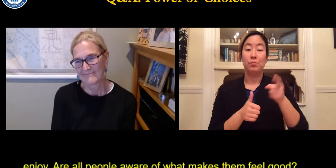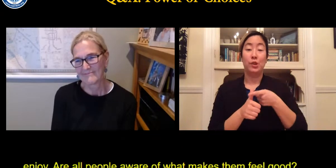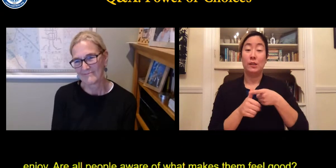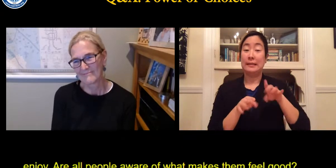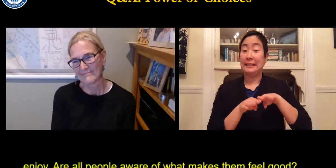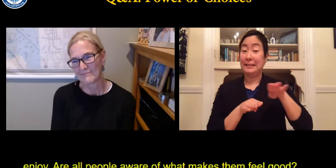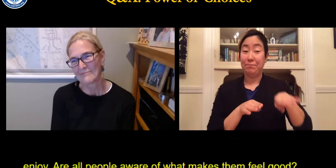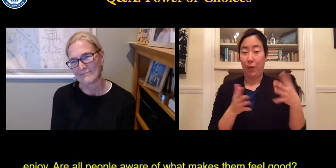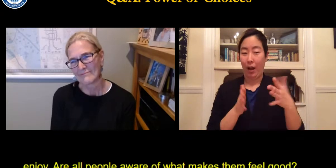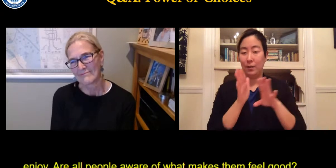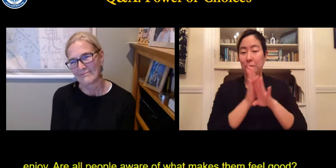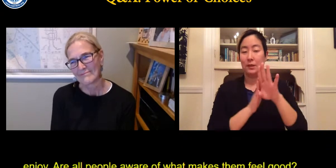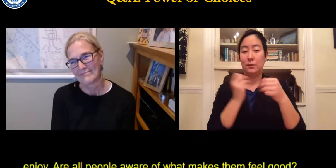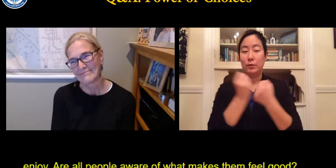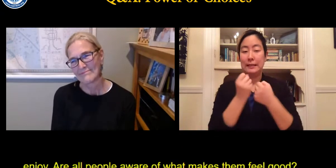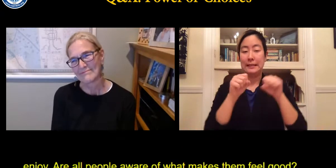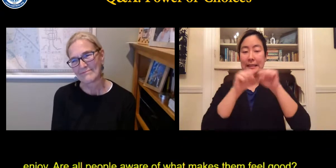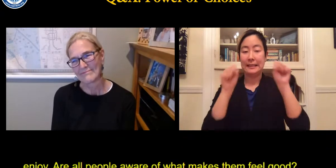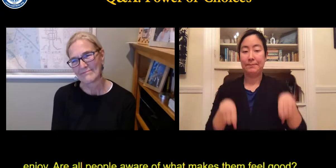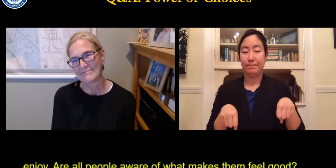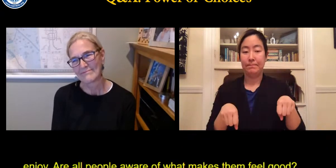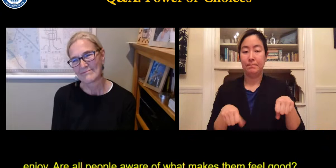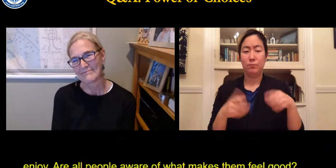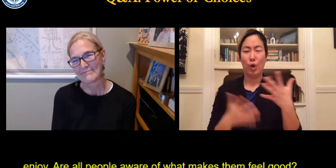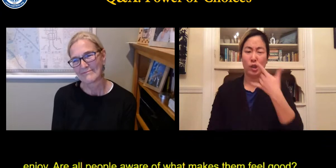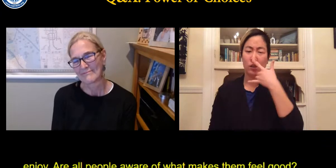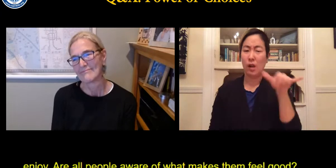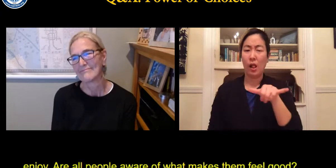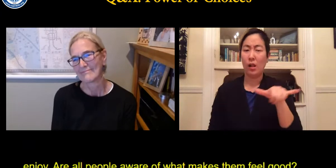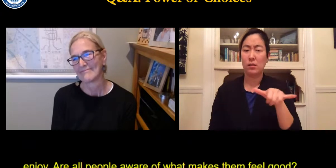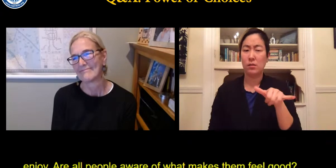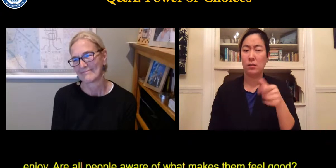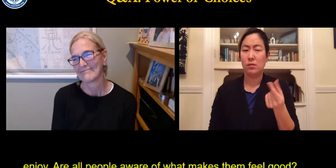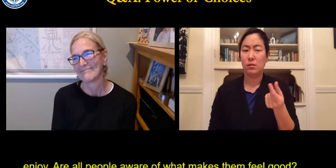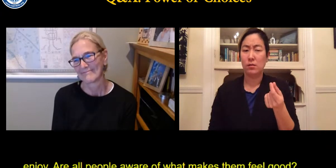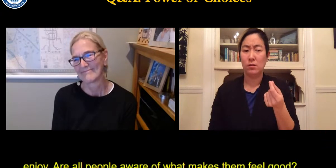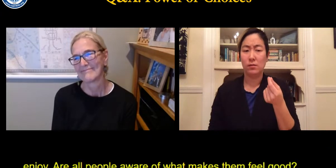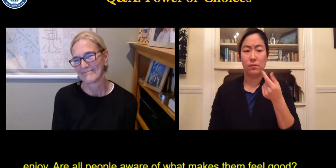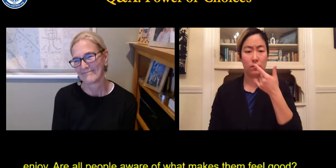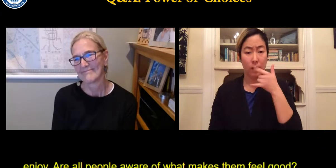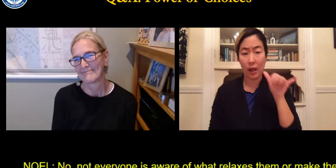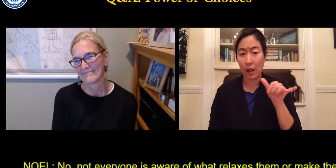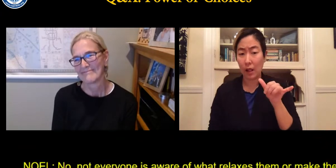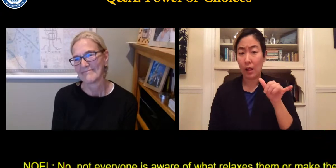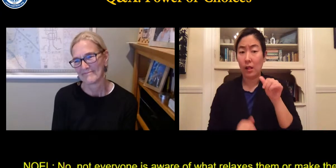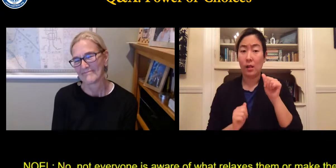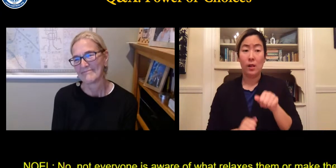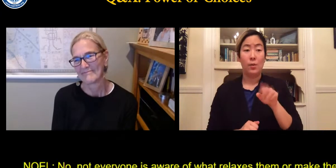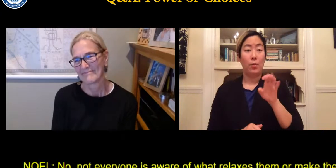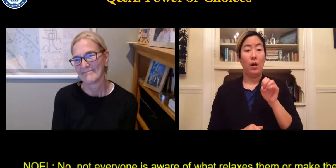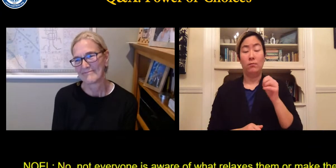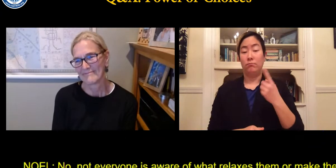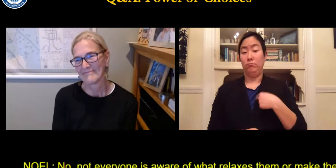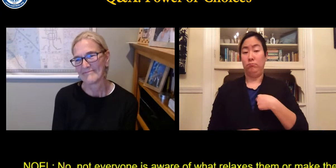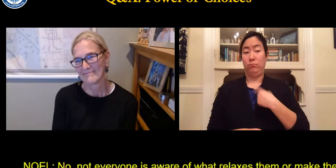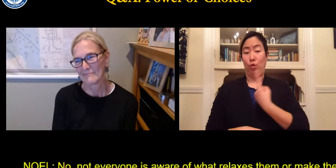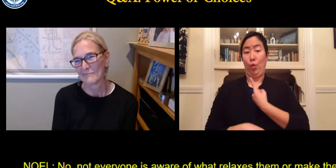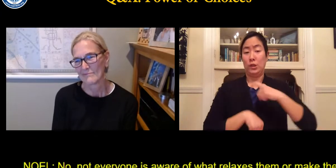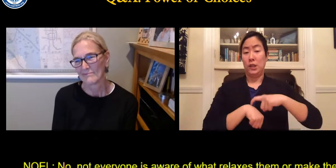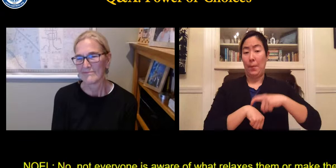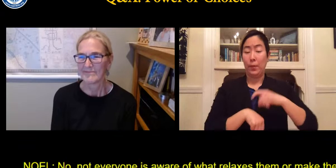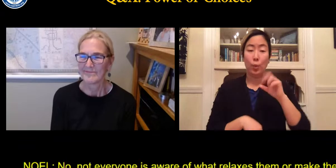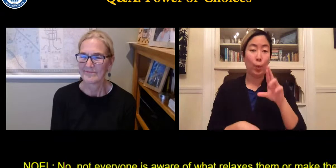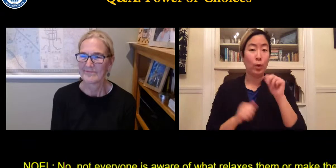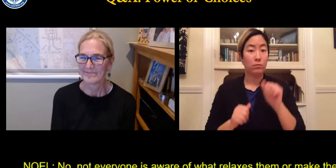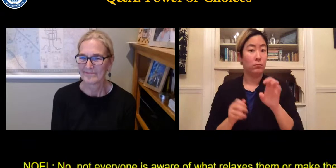and support. Some people are unaware of what their fuel needs are, so they need to develop a system